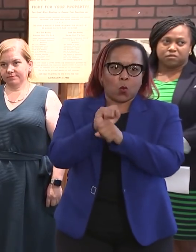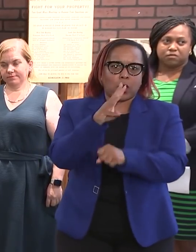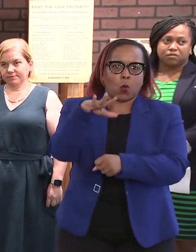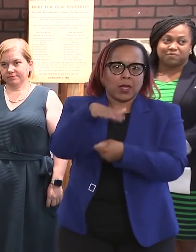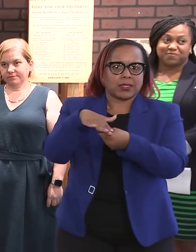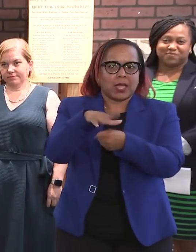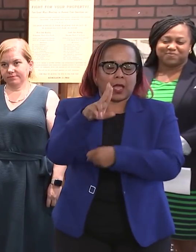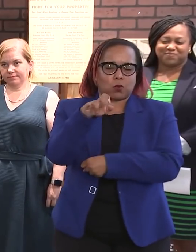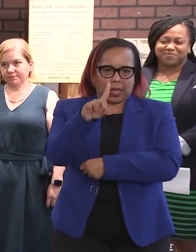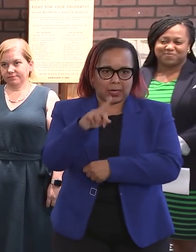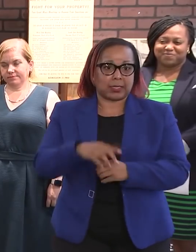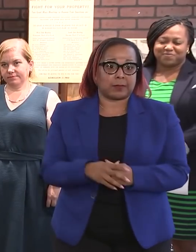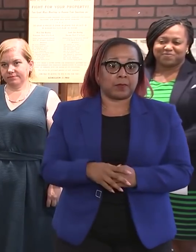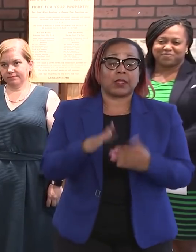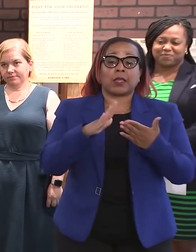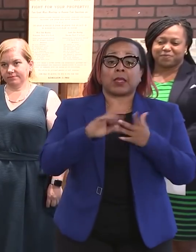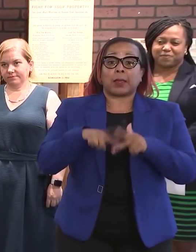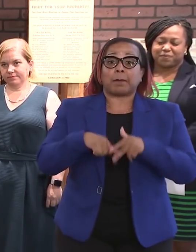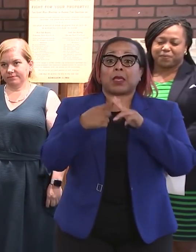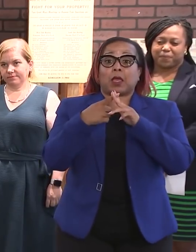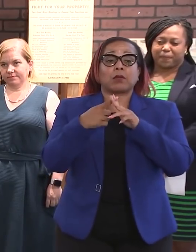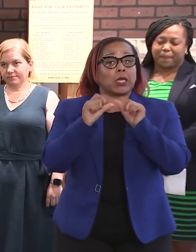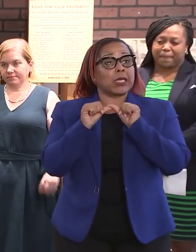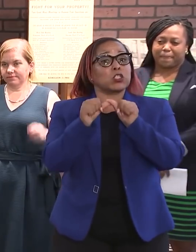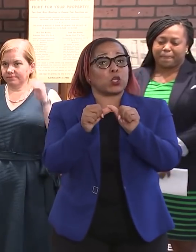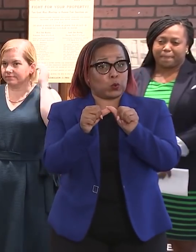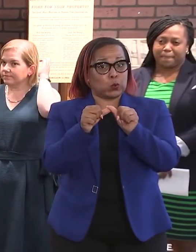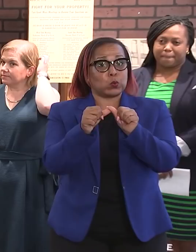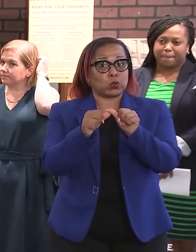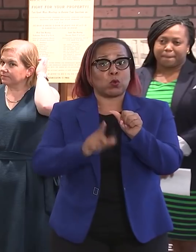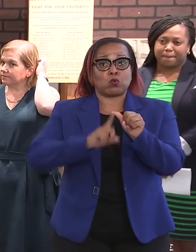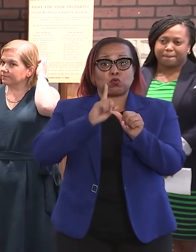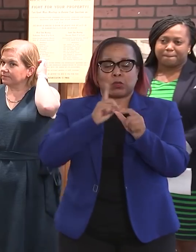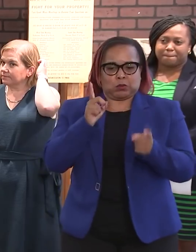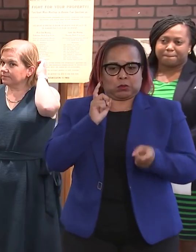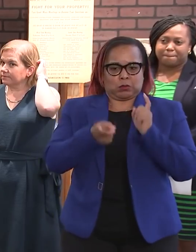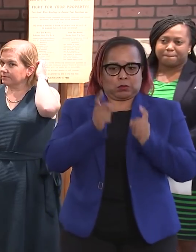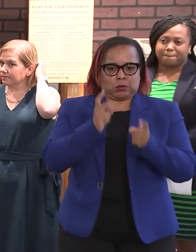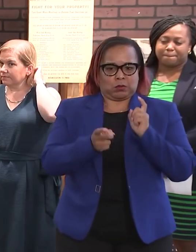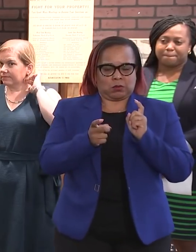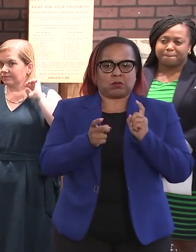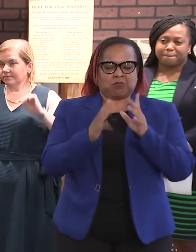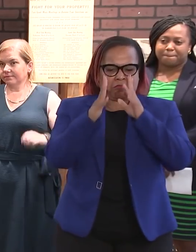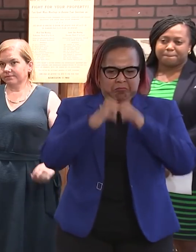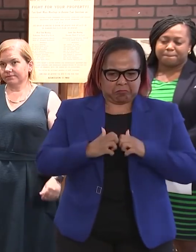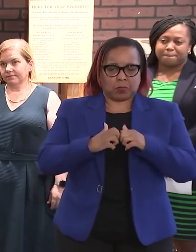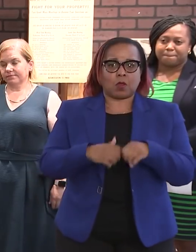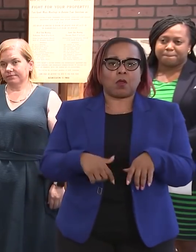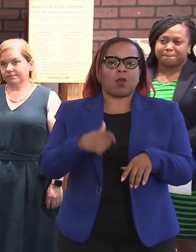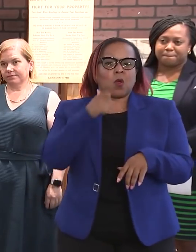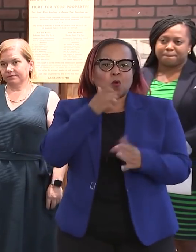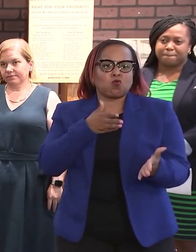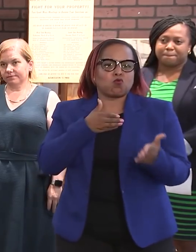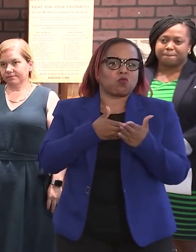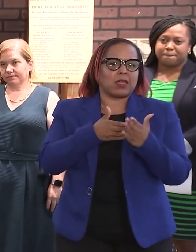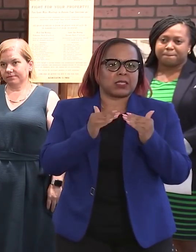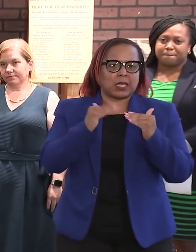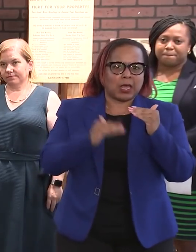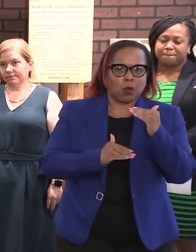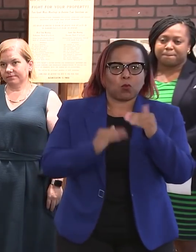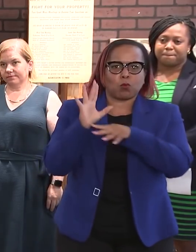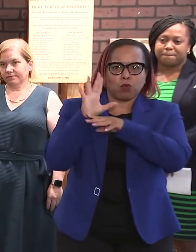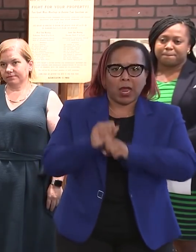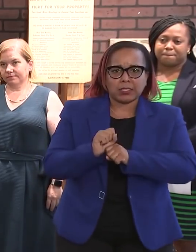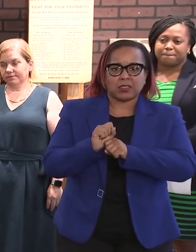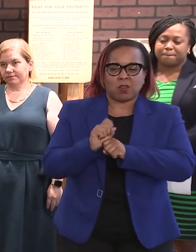Westside United. It began and continues to reframe and dismantle racist and inequitable